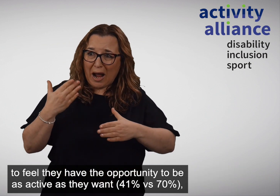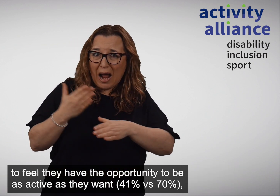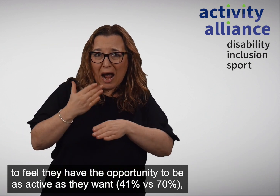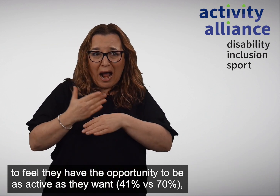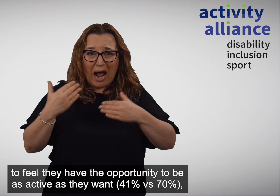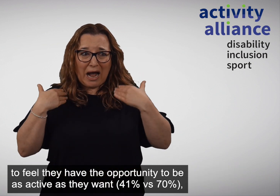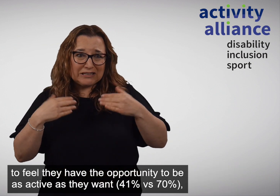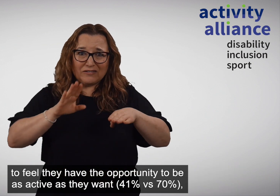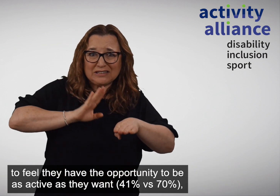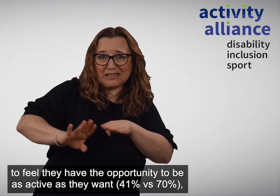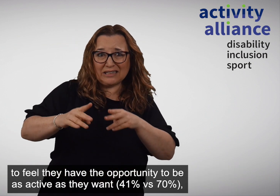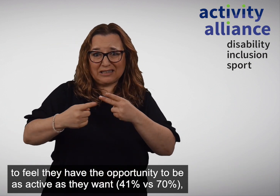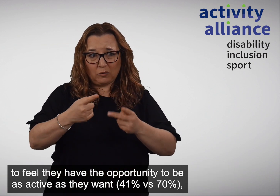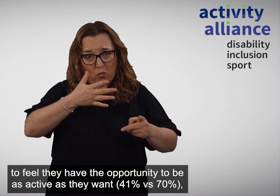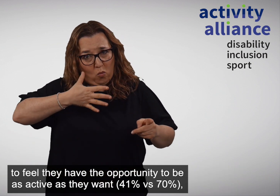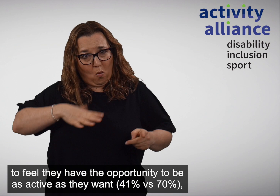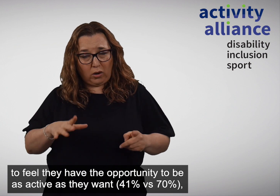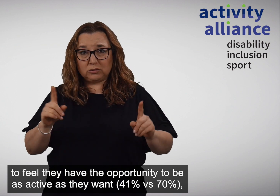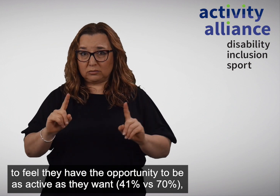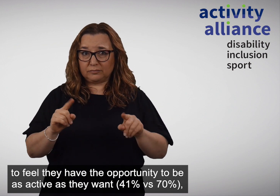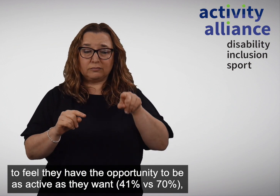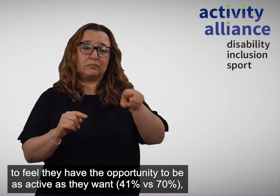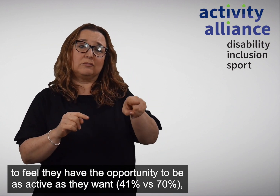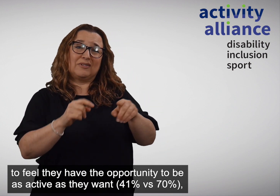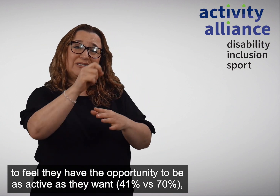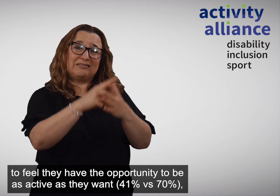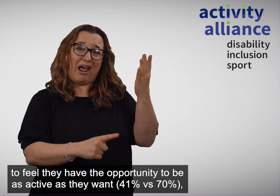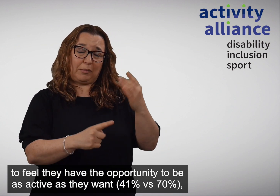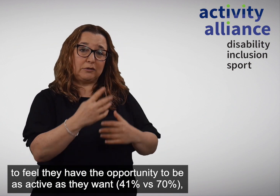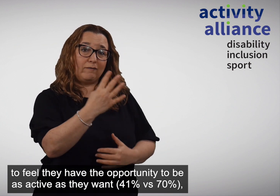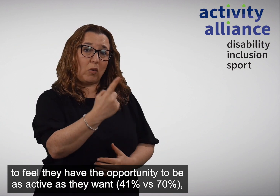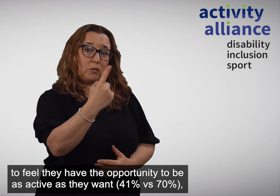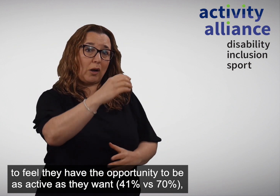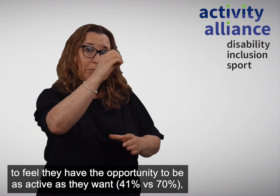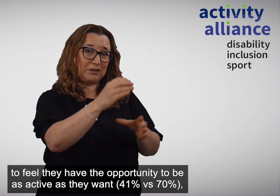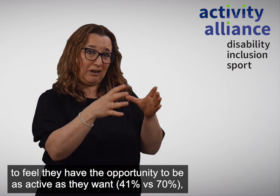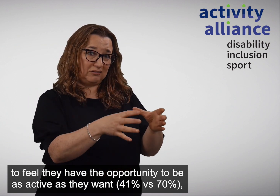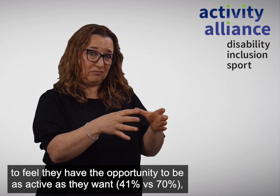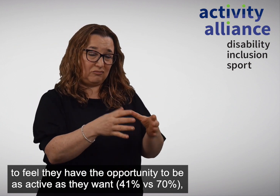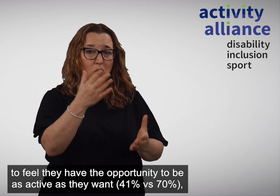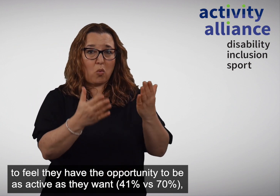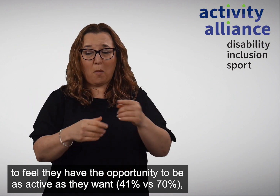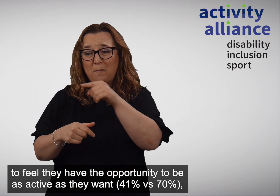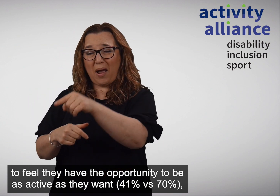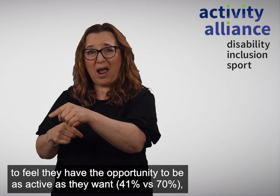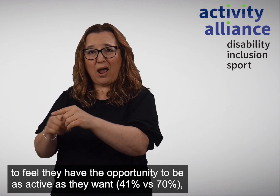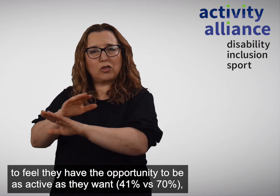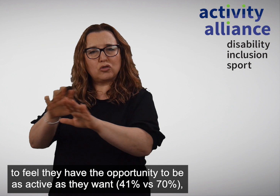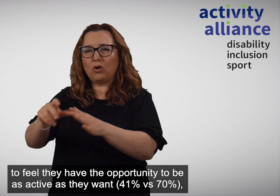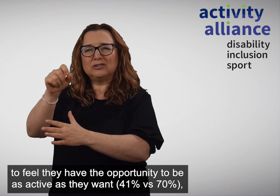opportunity to be as active as they want, 41% of disabled people compared to 70% of